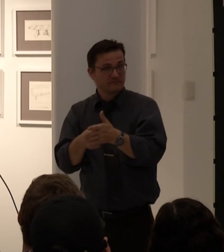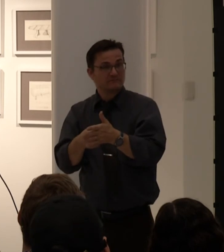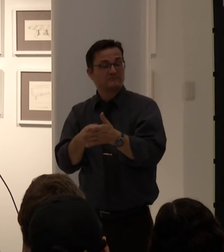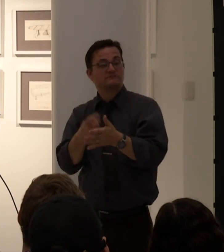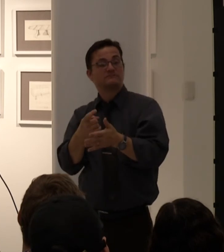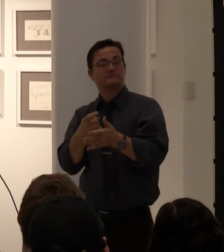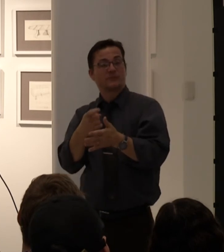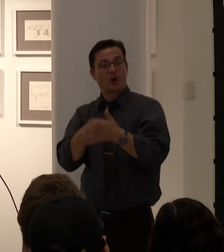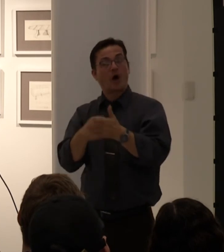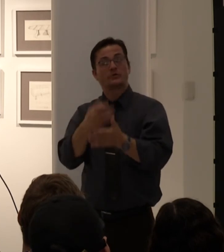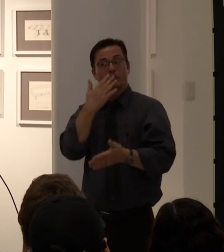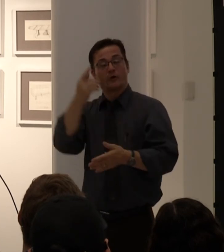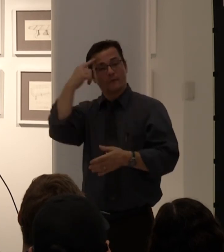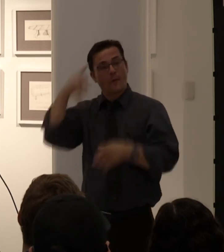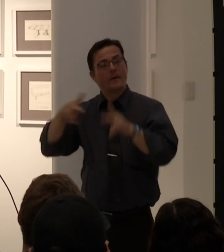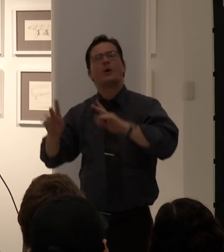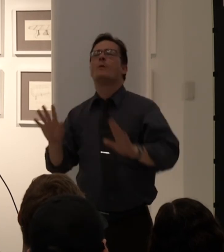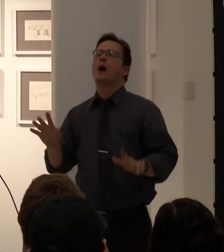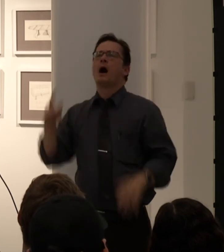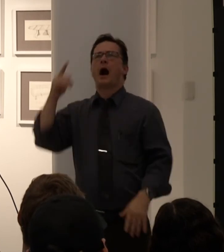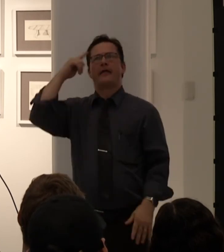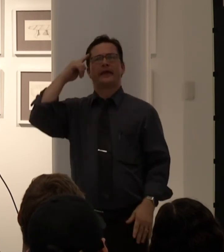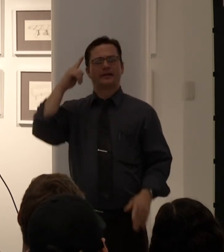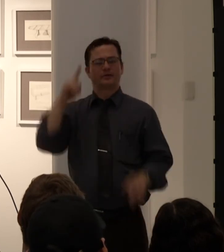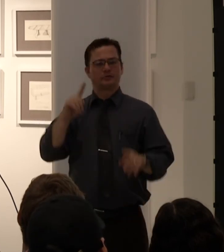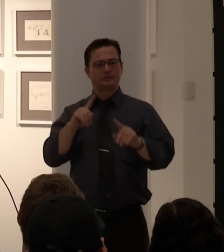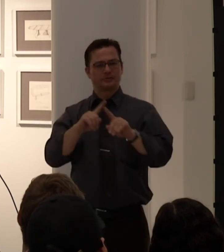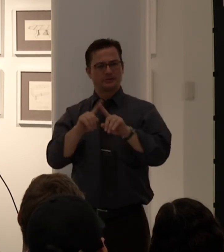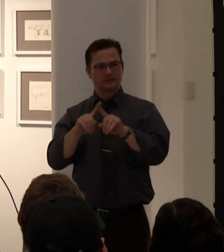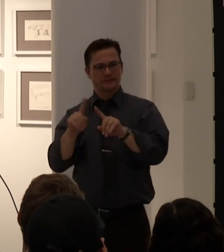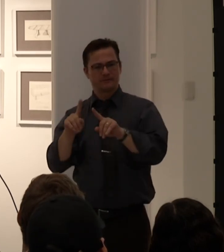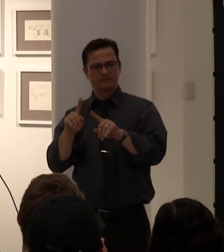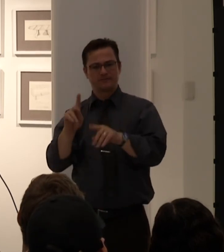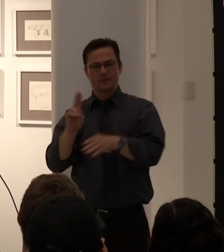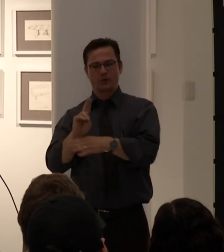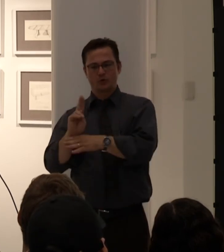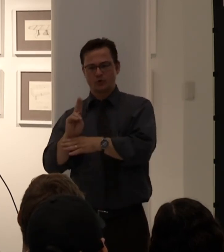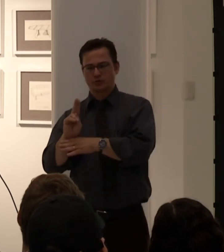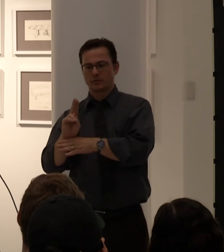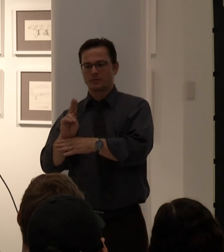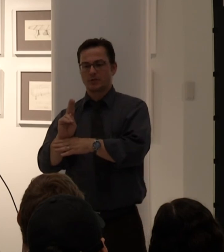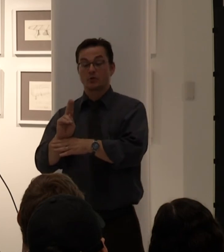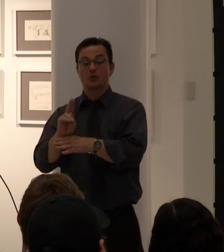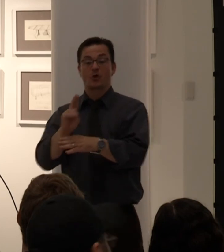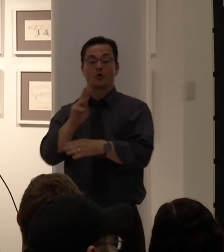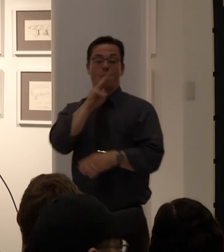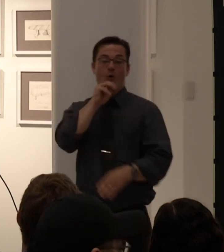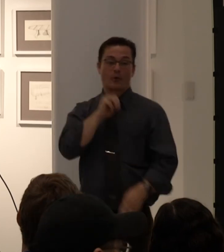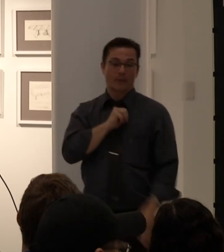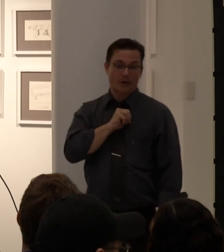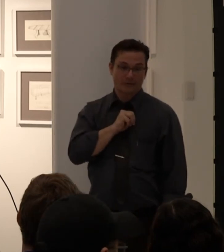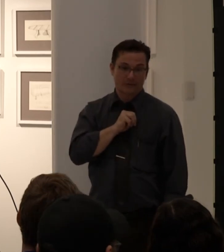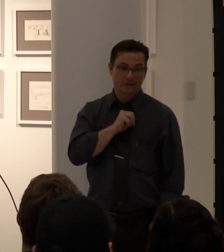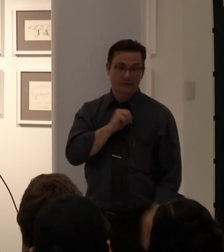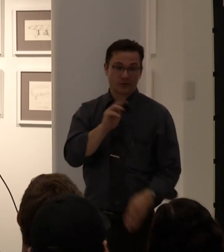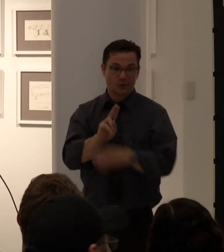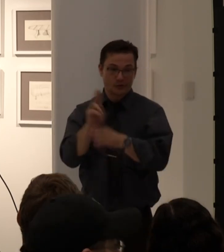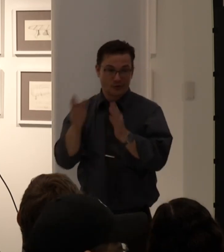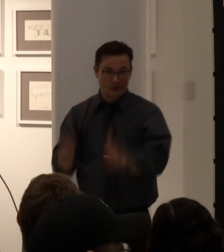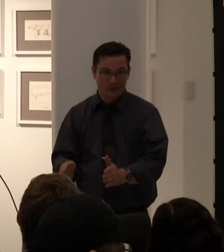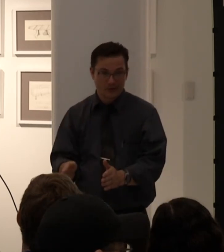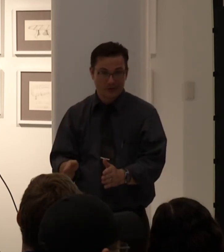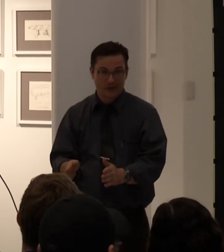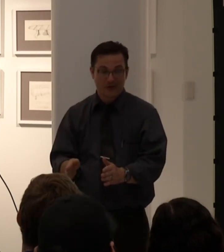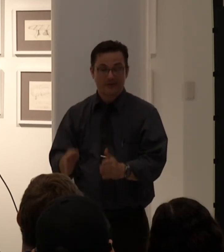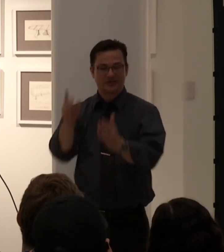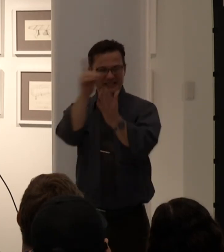user? Well, I think that there's all kinds of end users. The thing is that there's the Walmart end user, there's